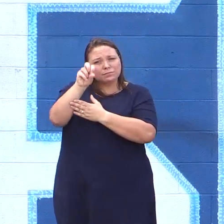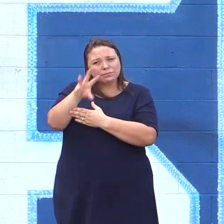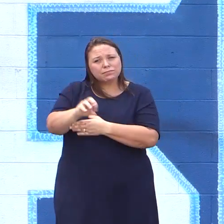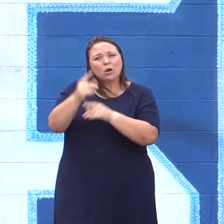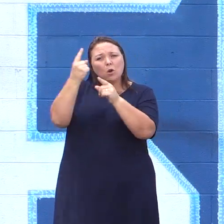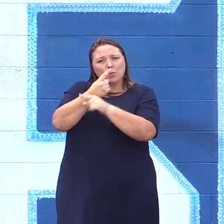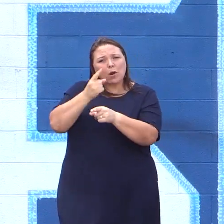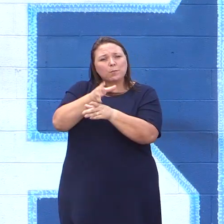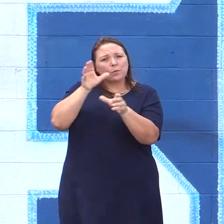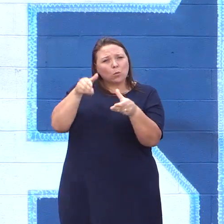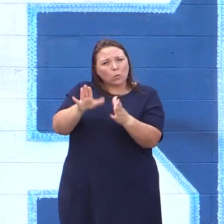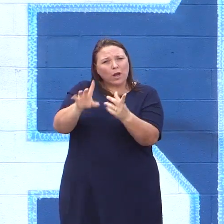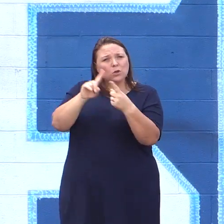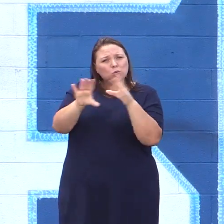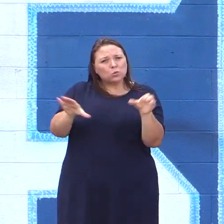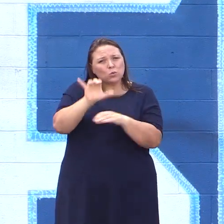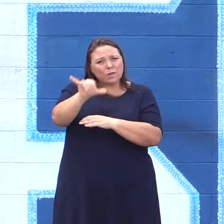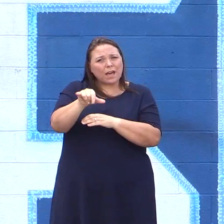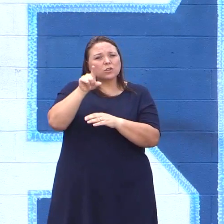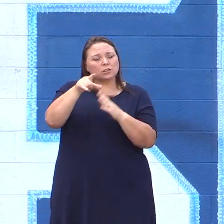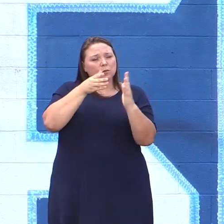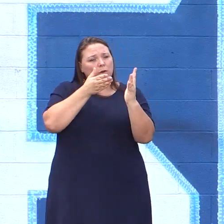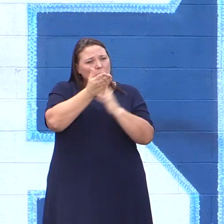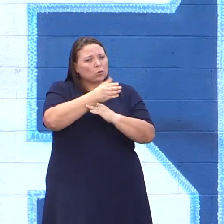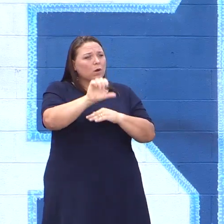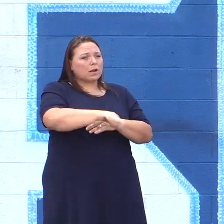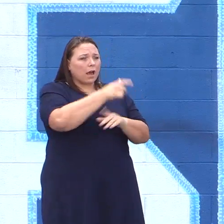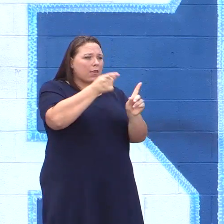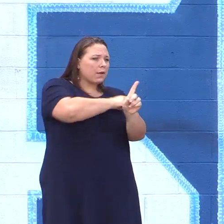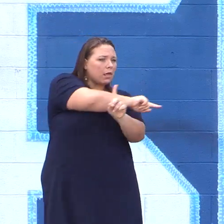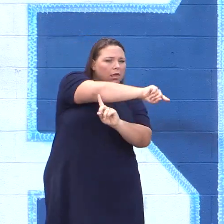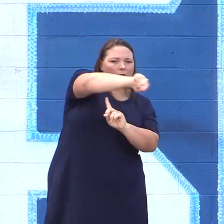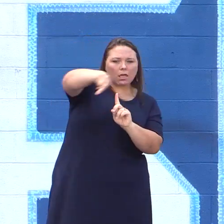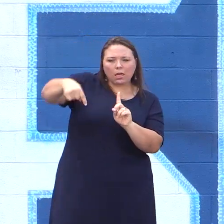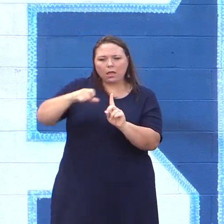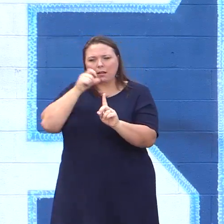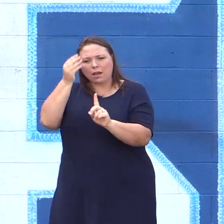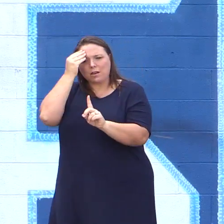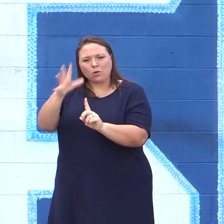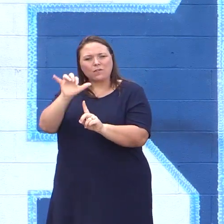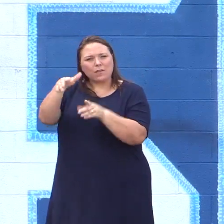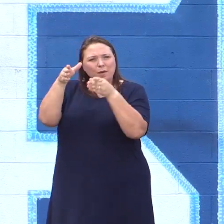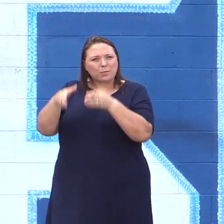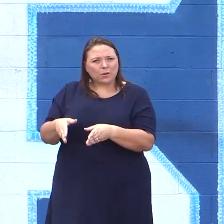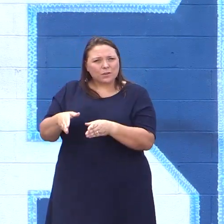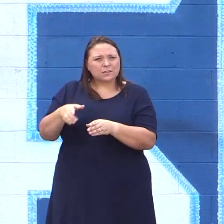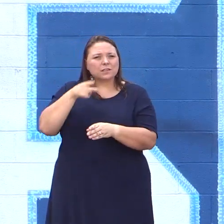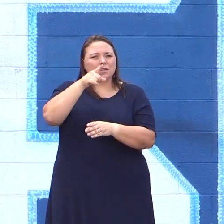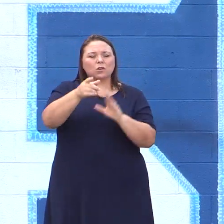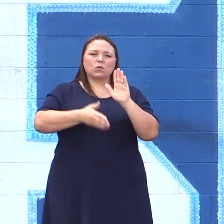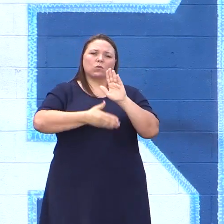in which to do that. She went through another channel, did not notify me that she had done that, and you